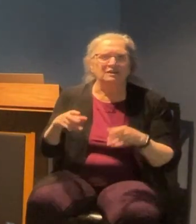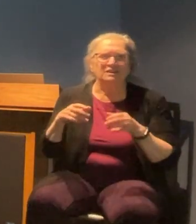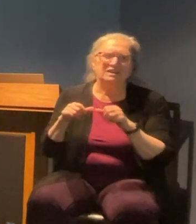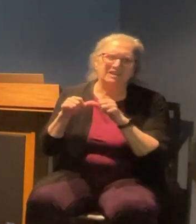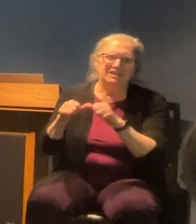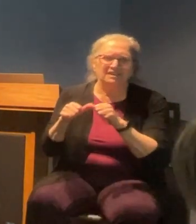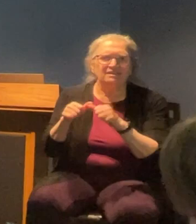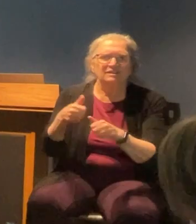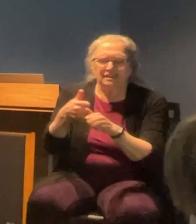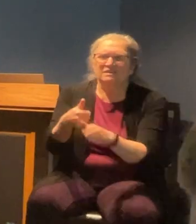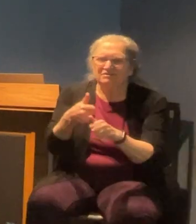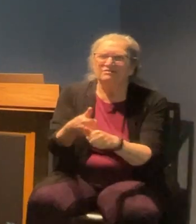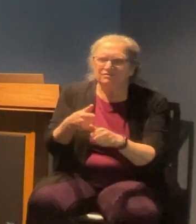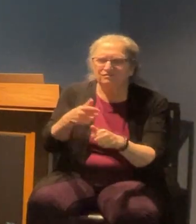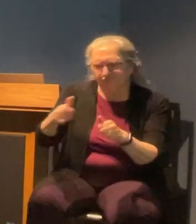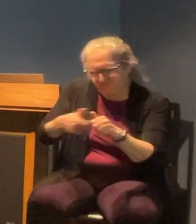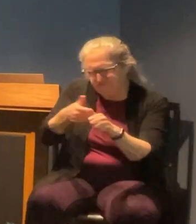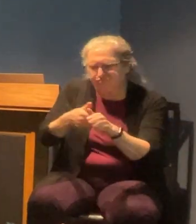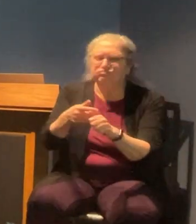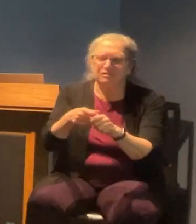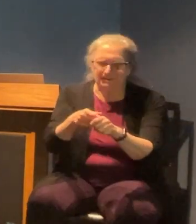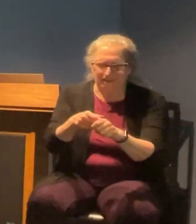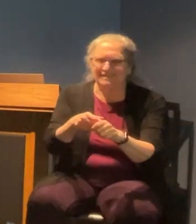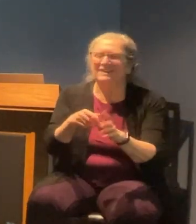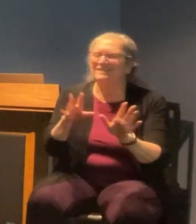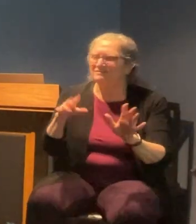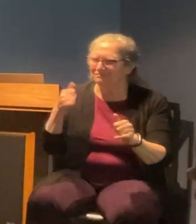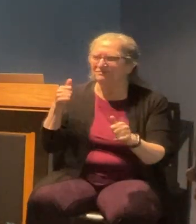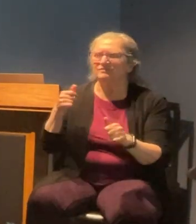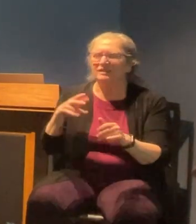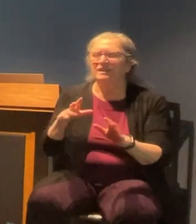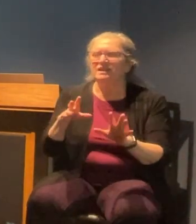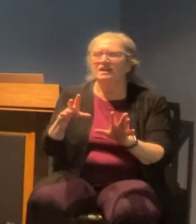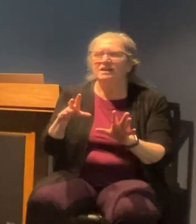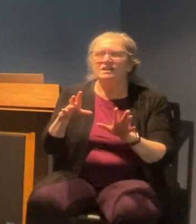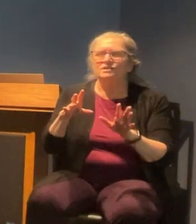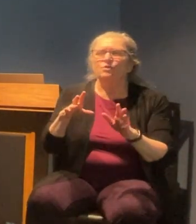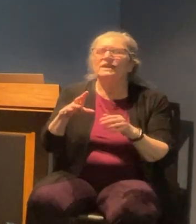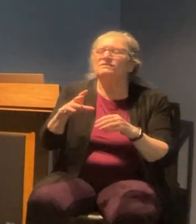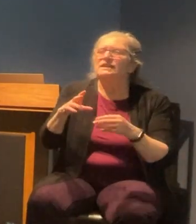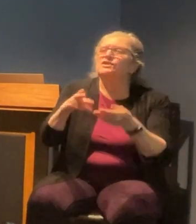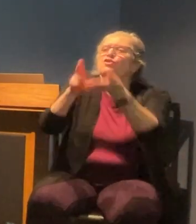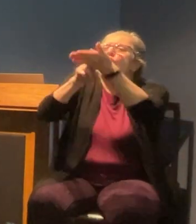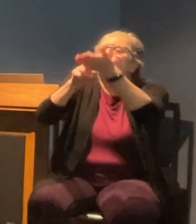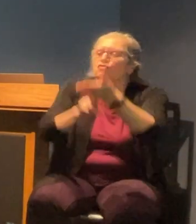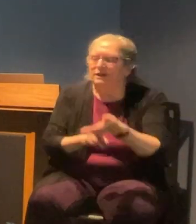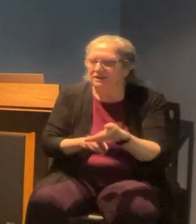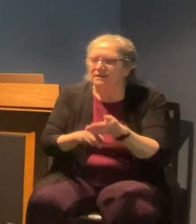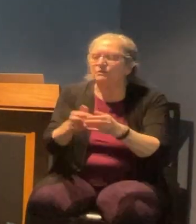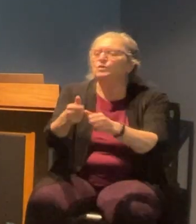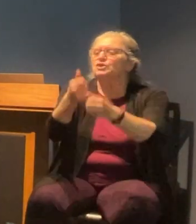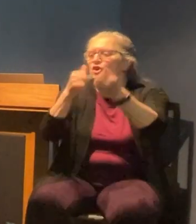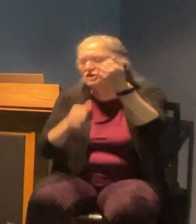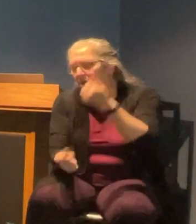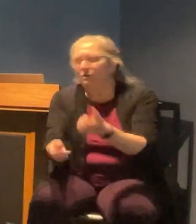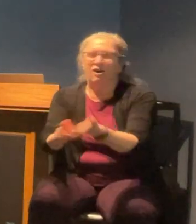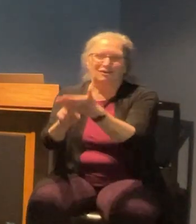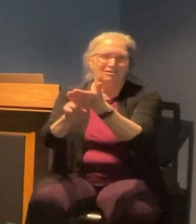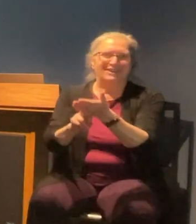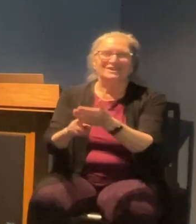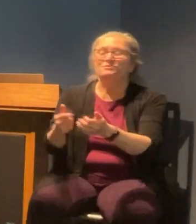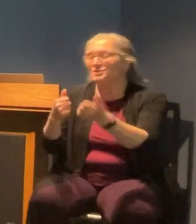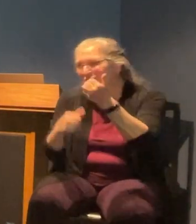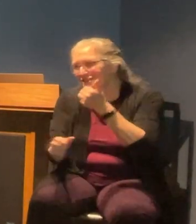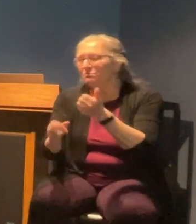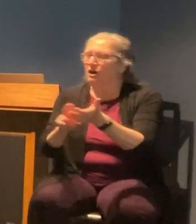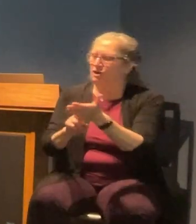are subcontracting. Yes. And even their subcontractors are subbing, to other, and actually a lot